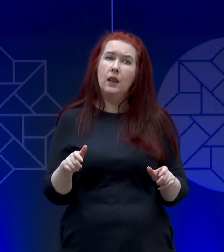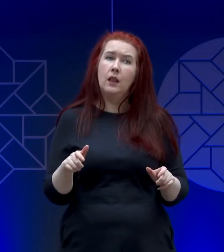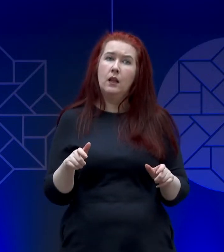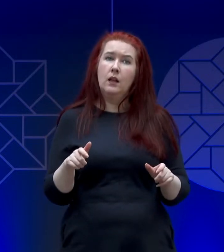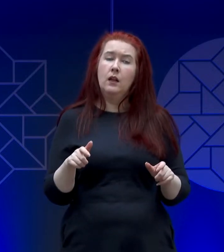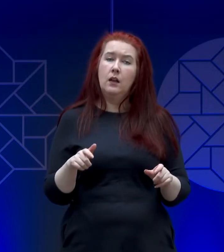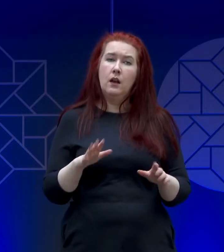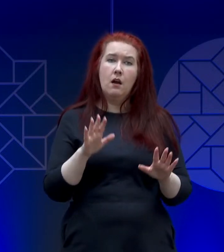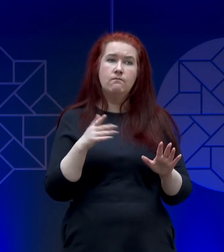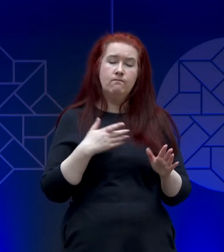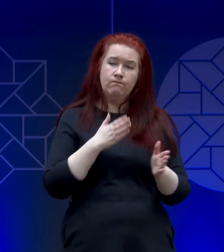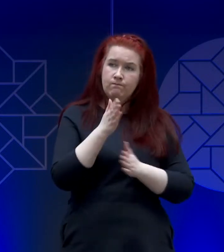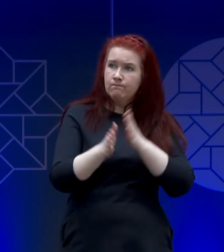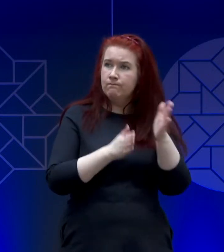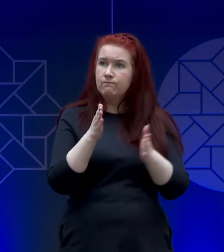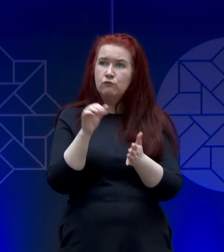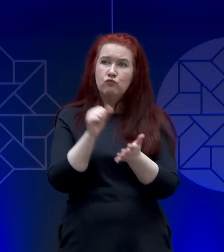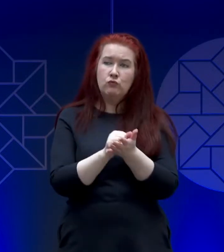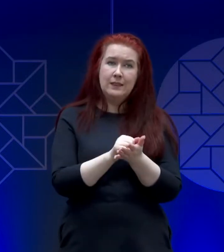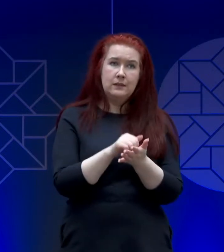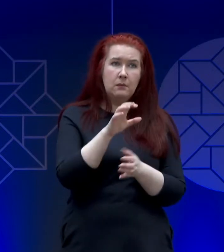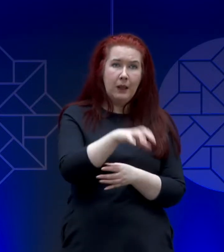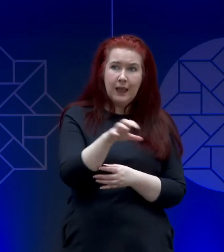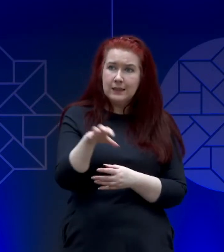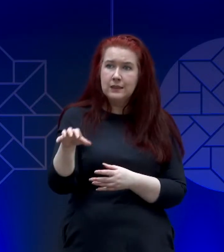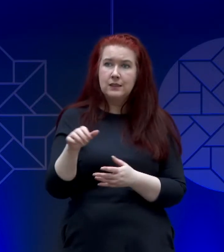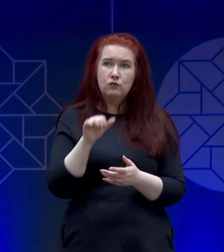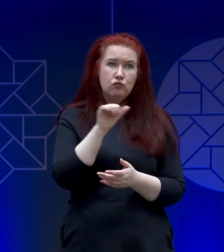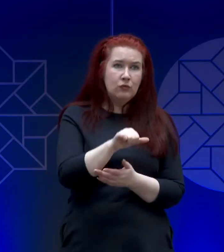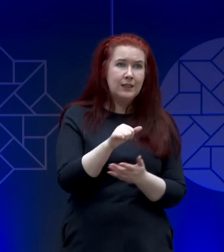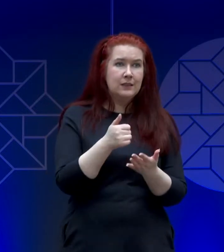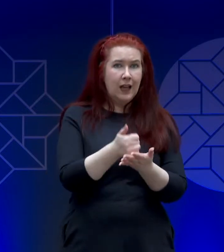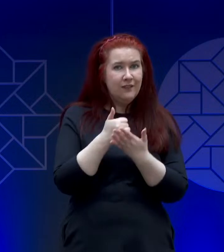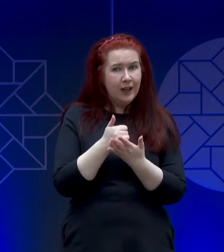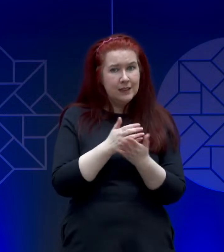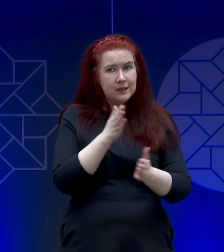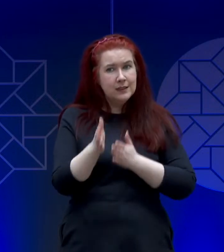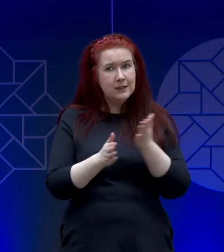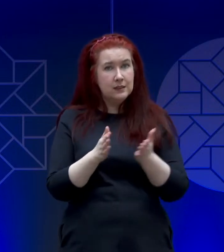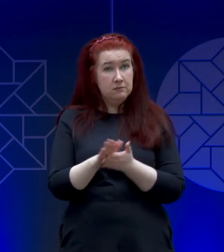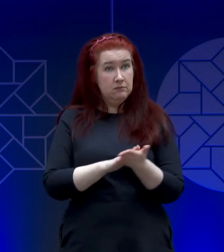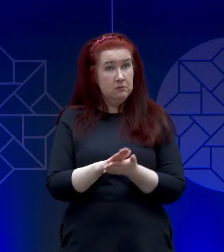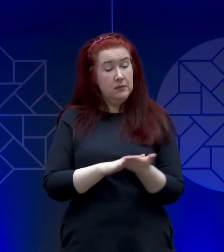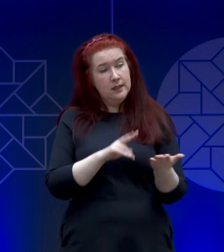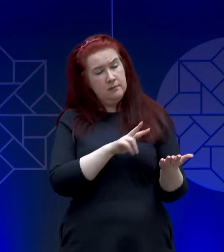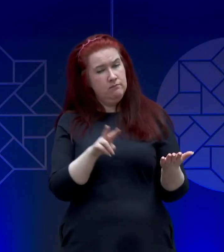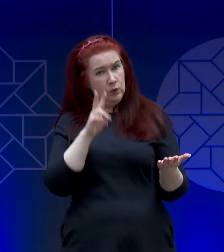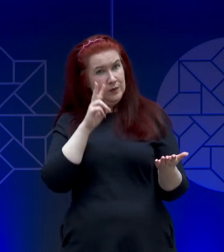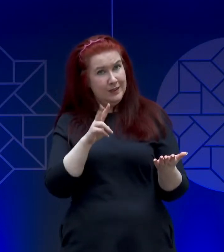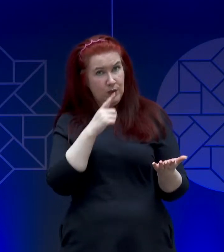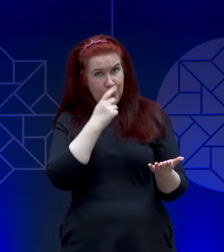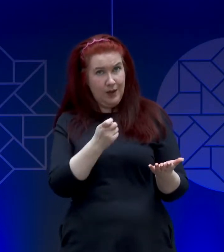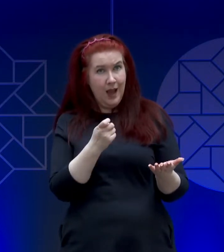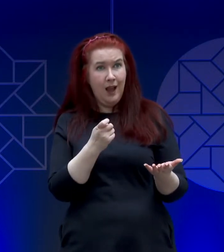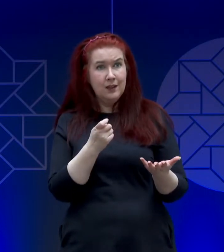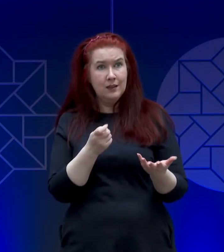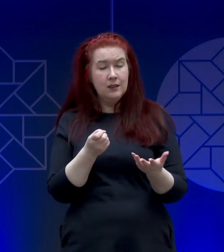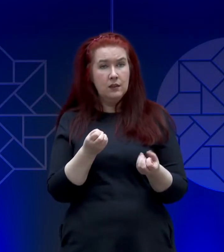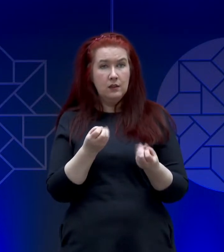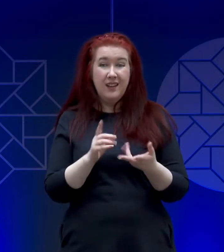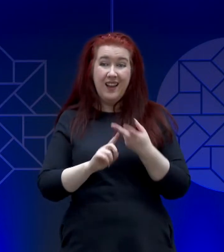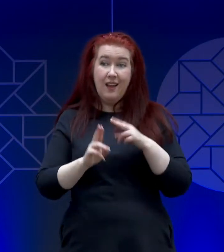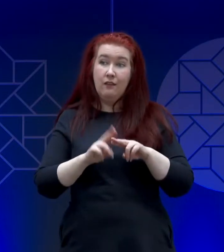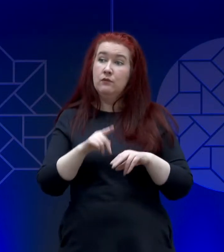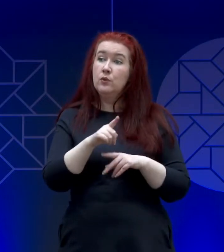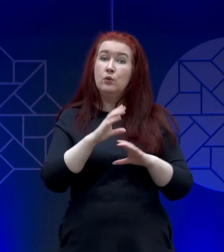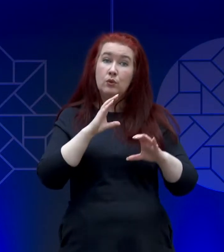sought advice in the right places at the right time. So that, to me, is an indication that you can win these arguments with the public if you